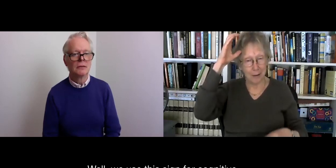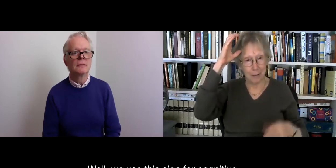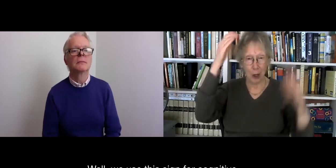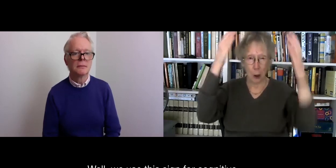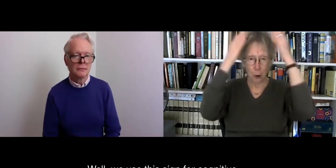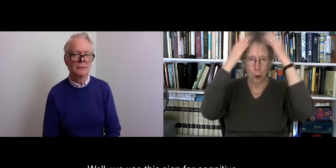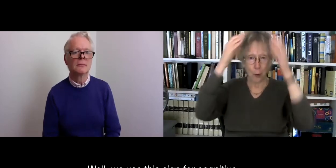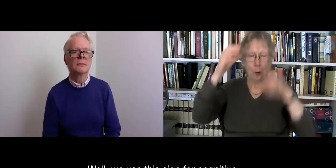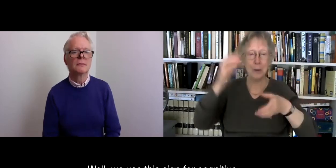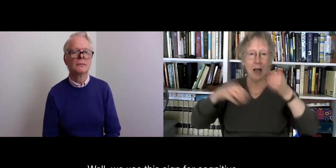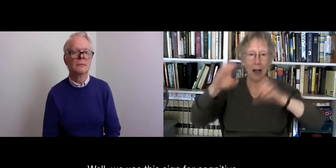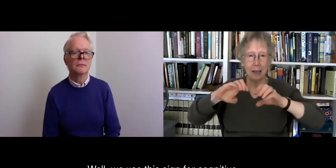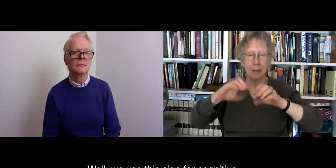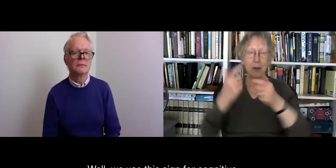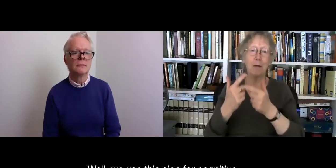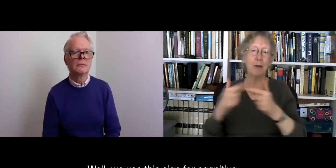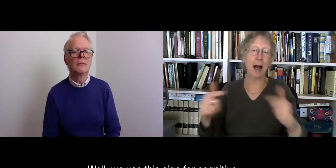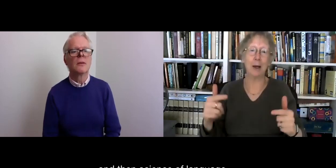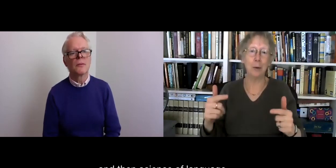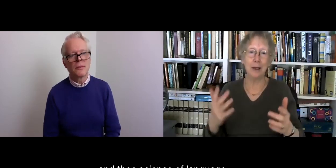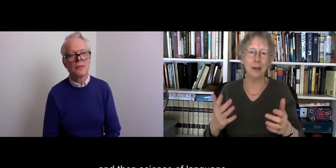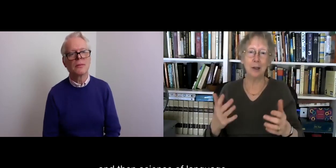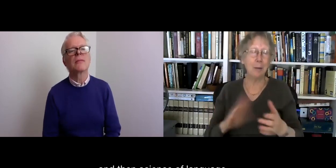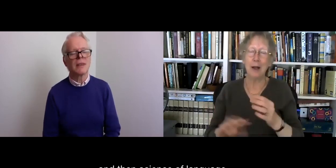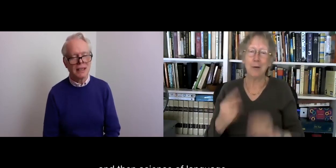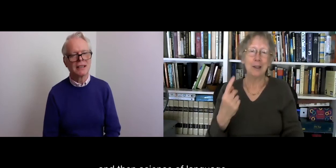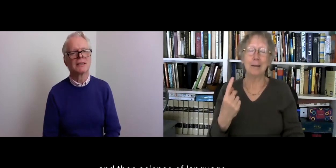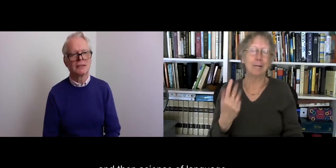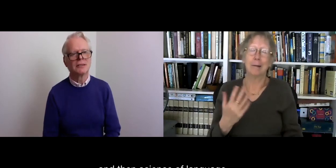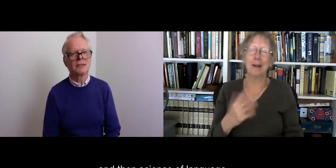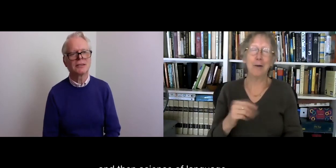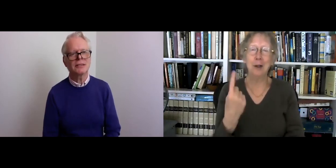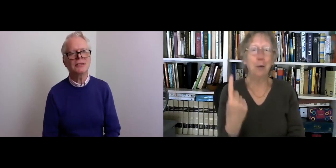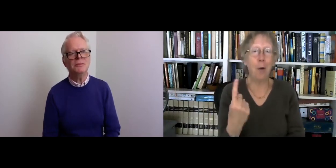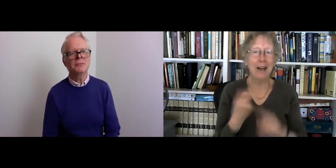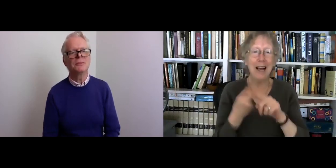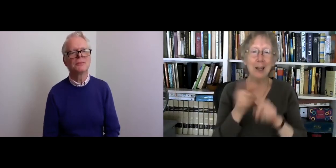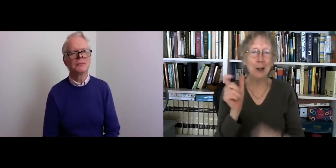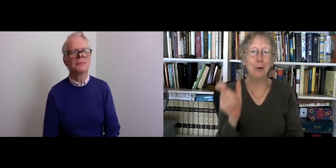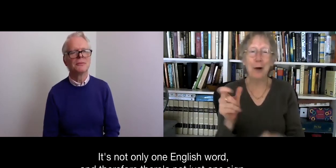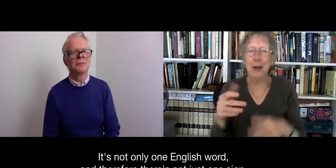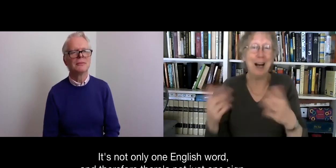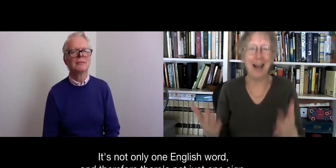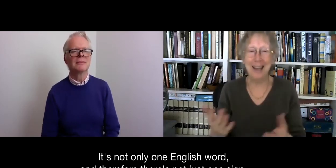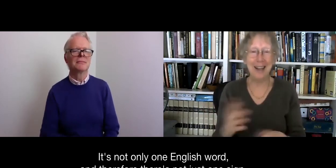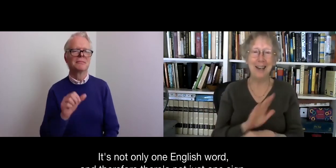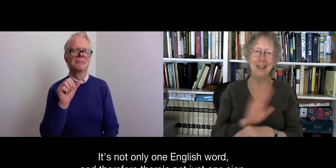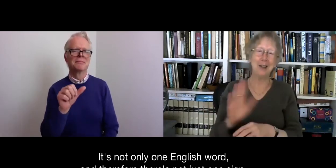Well, we use this sign for cognitive and then science of language. It's not only one English